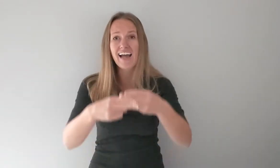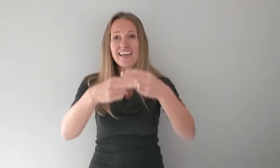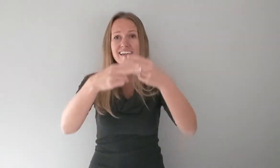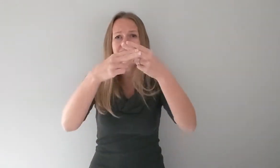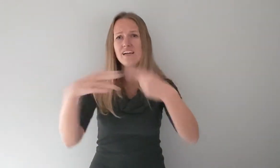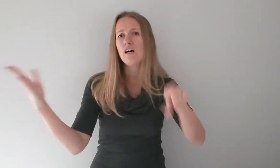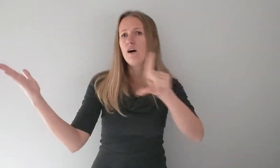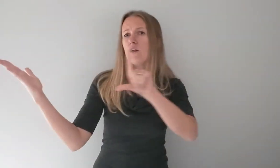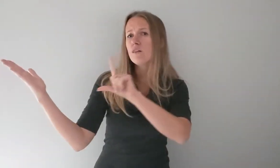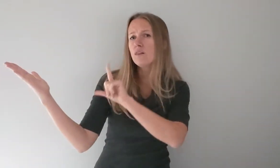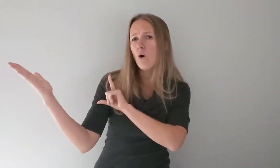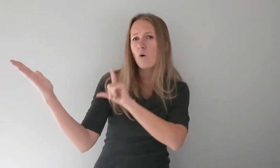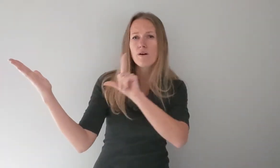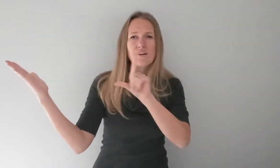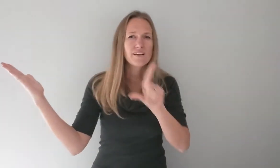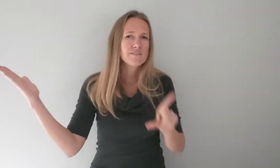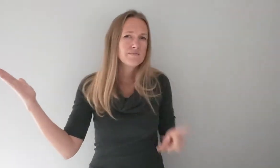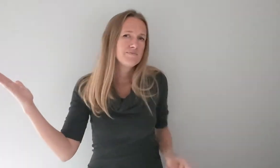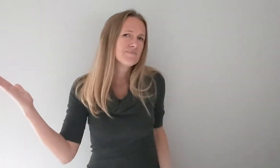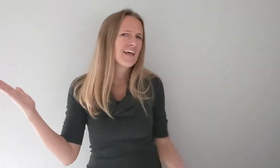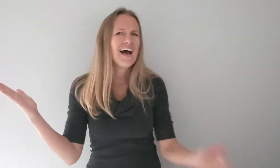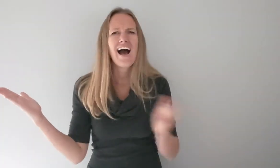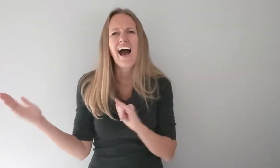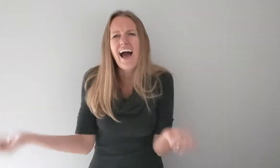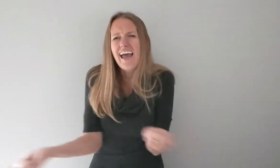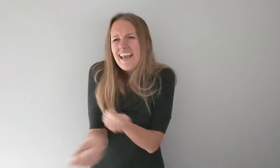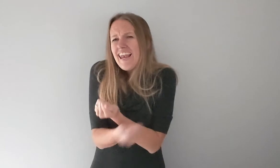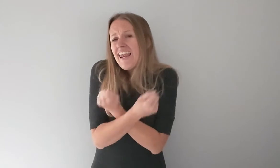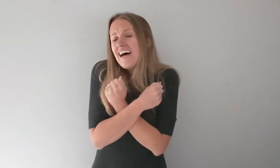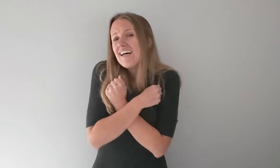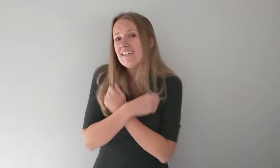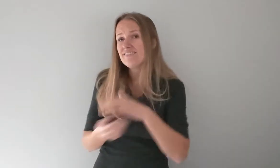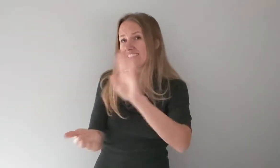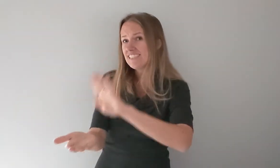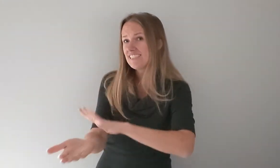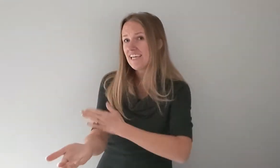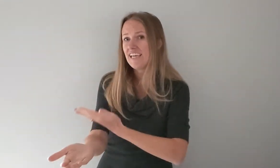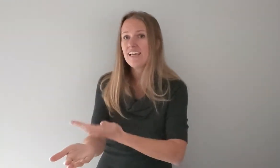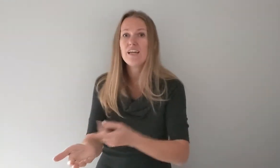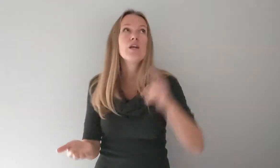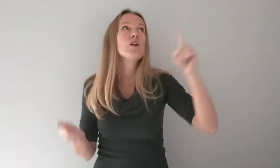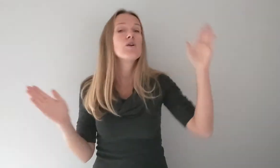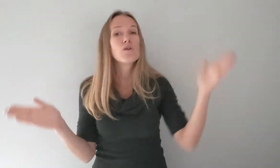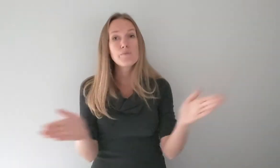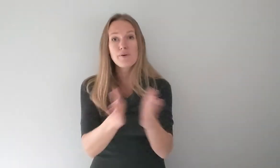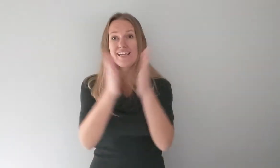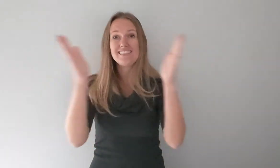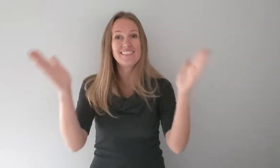high. Lord, I love to sing your